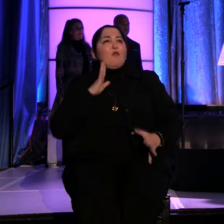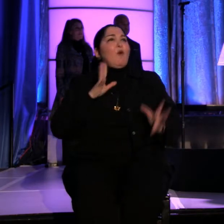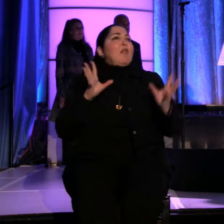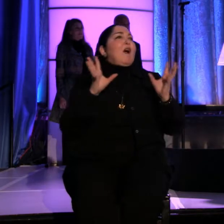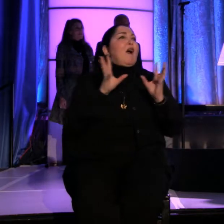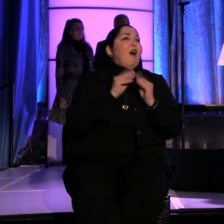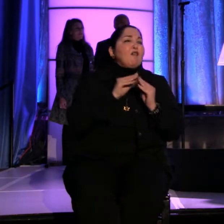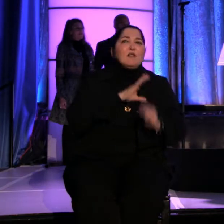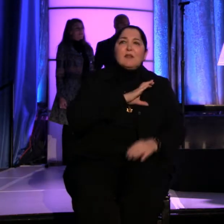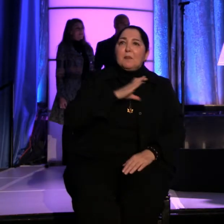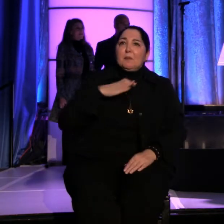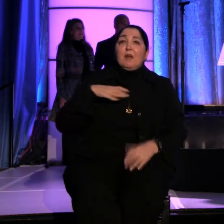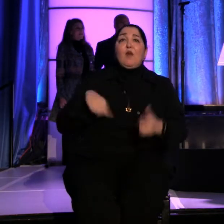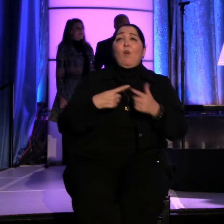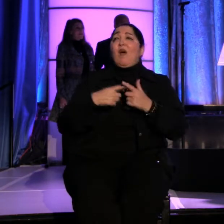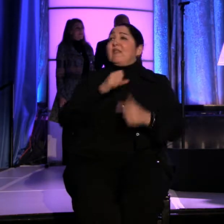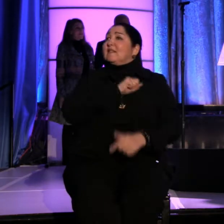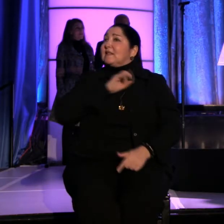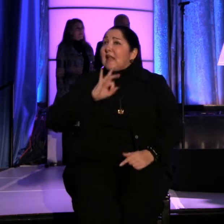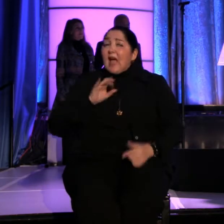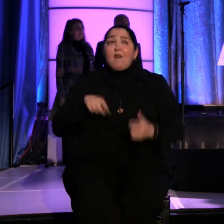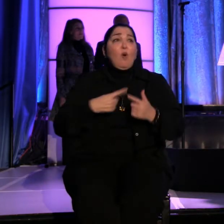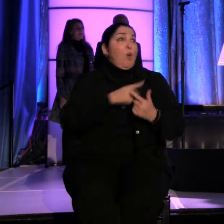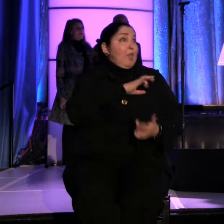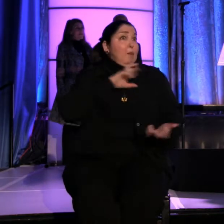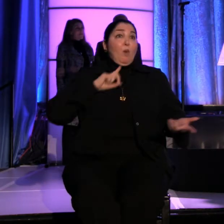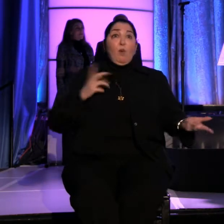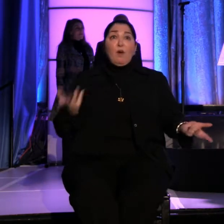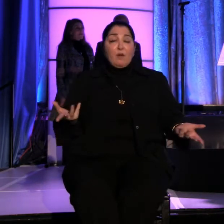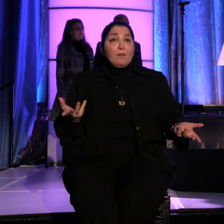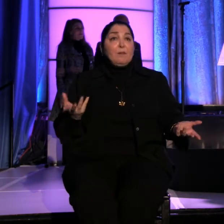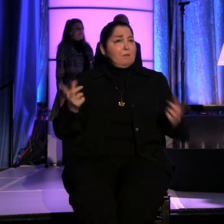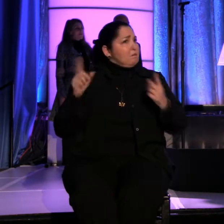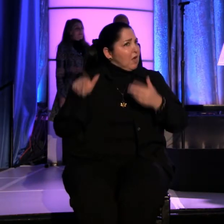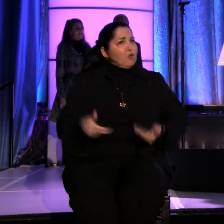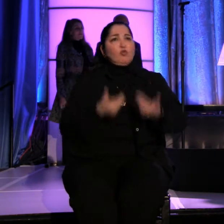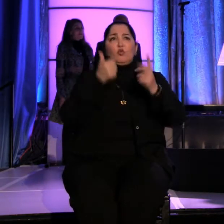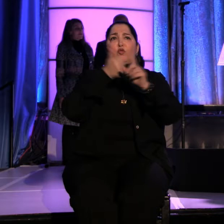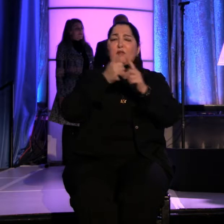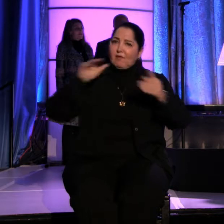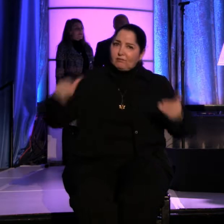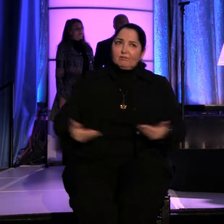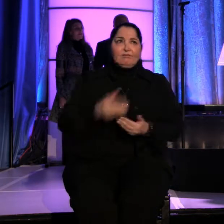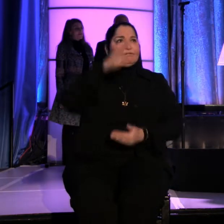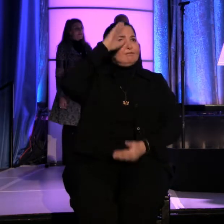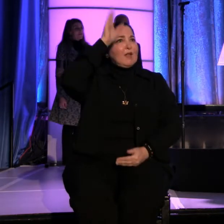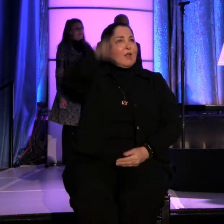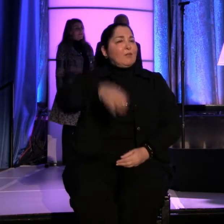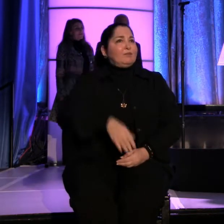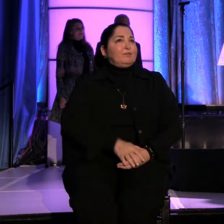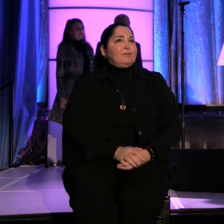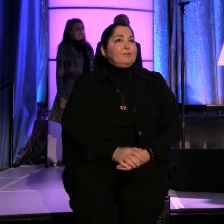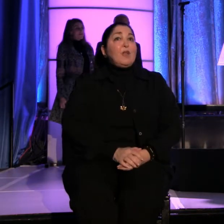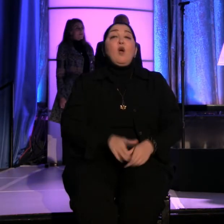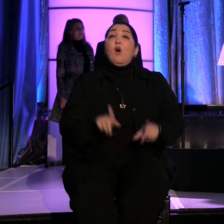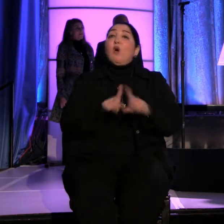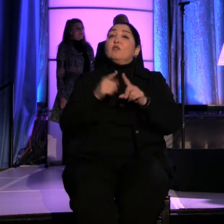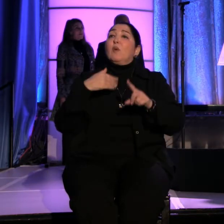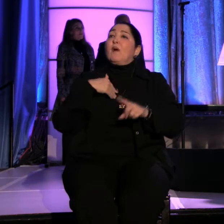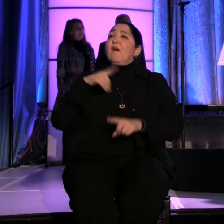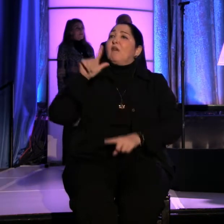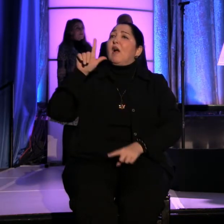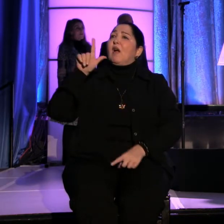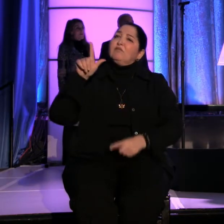staff, to the APAP board. Also, there is an APAP information lounge across from